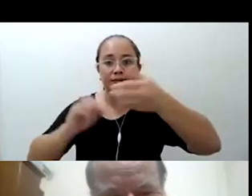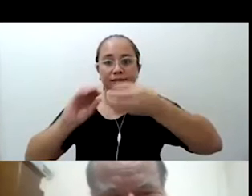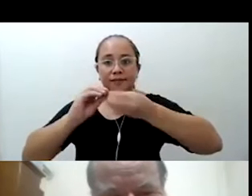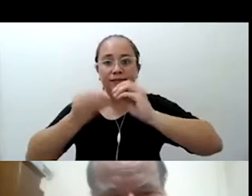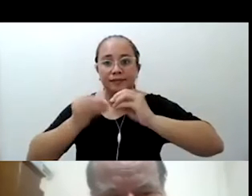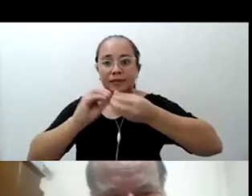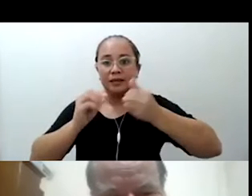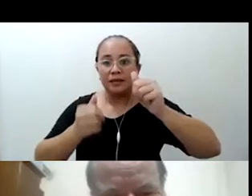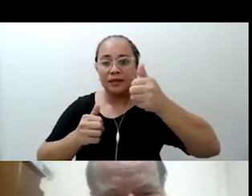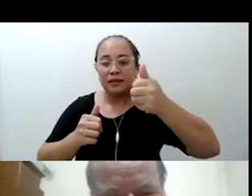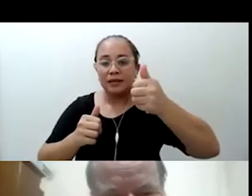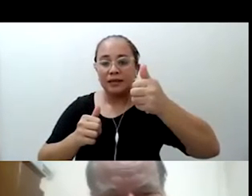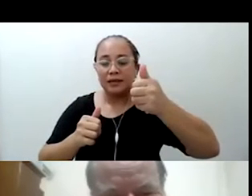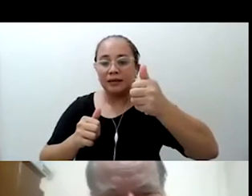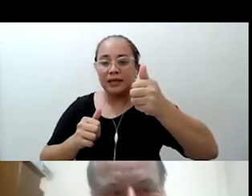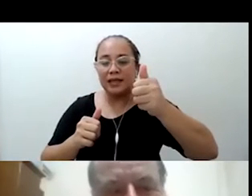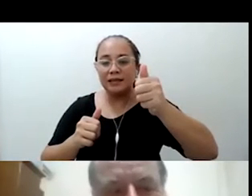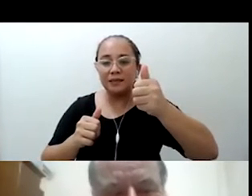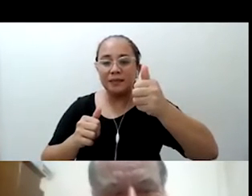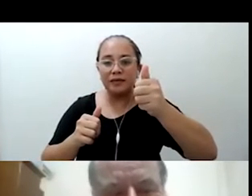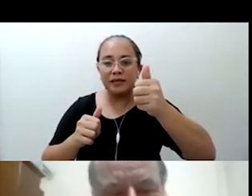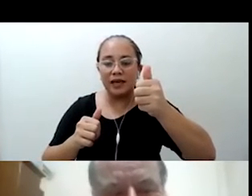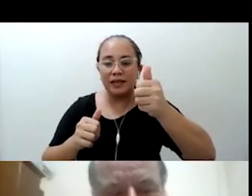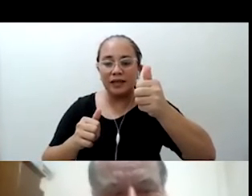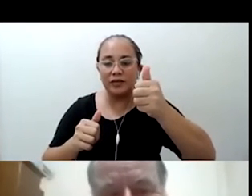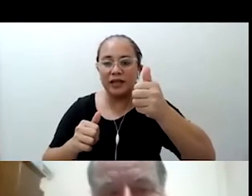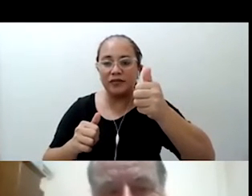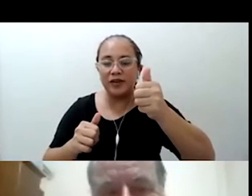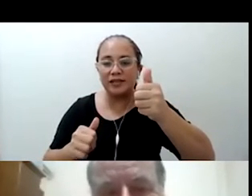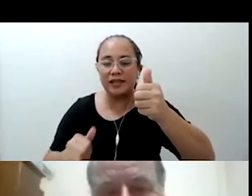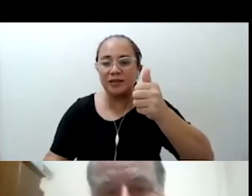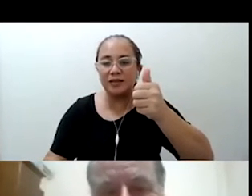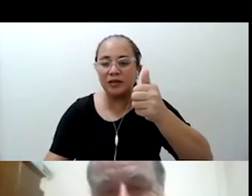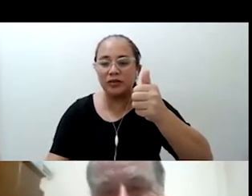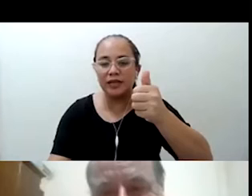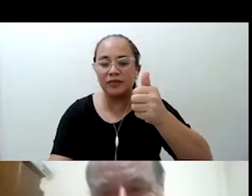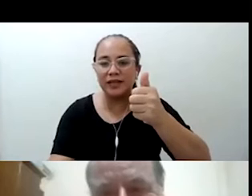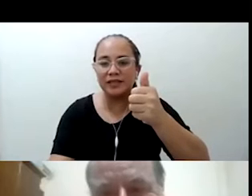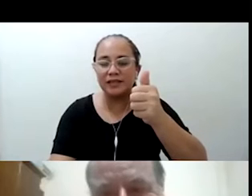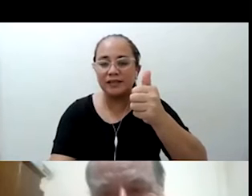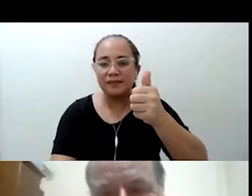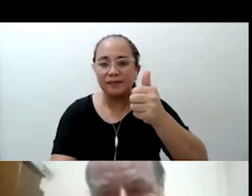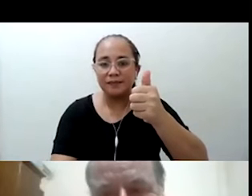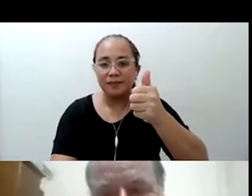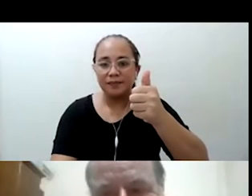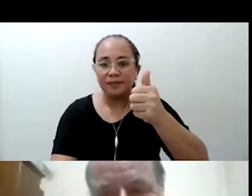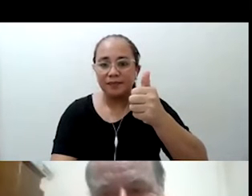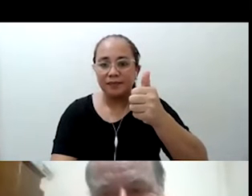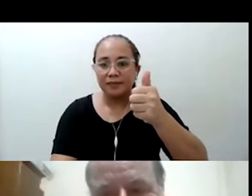Jasmine and Peeves signs C. C is correct, highest to the lowest.